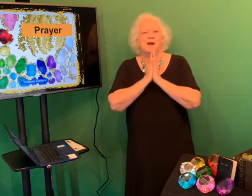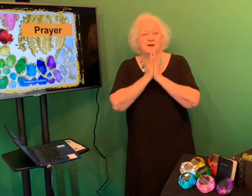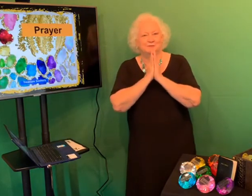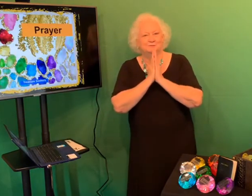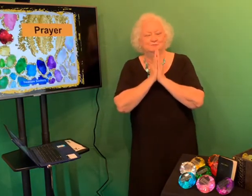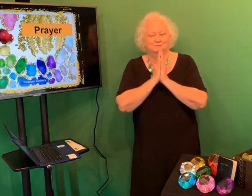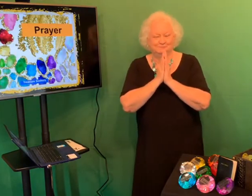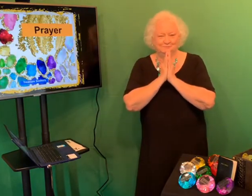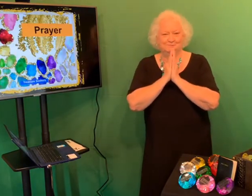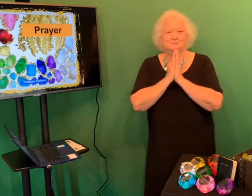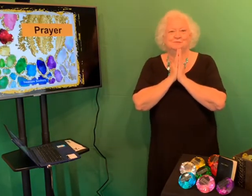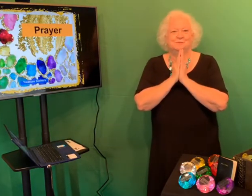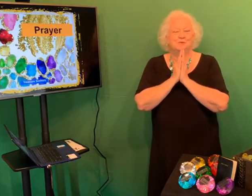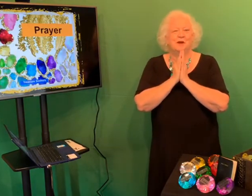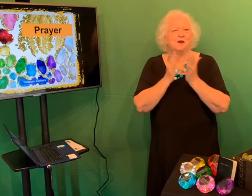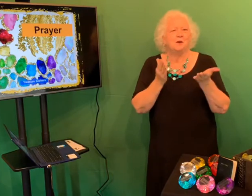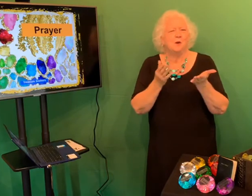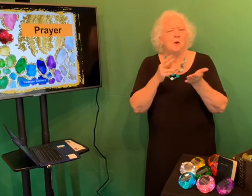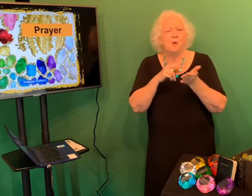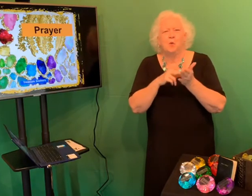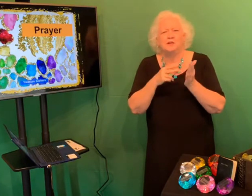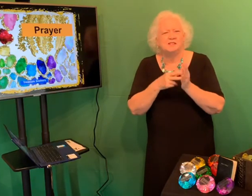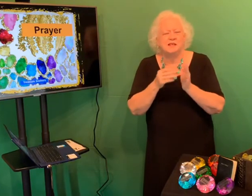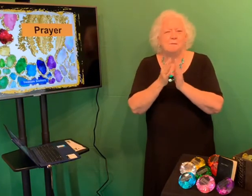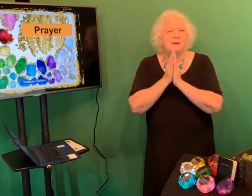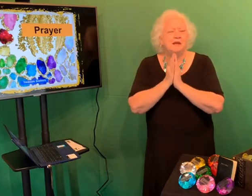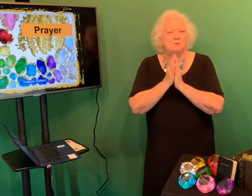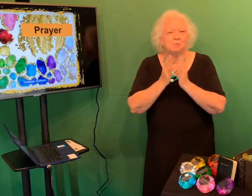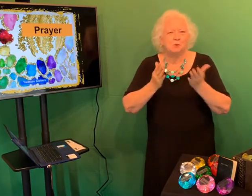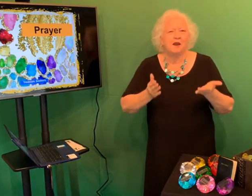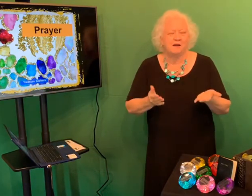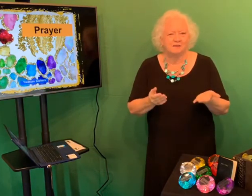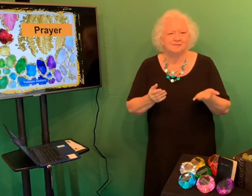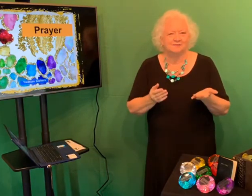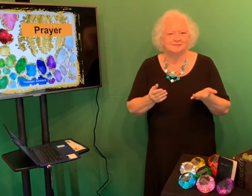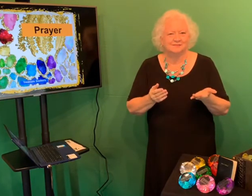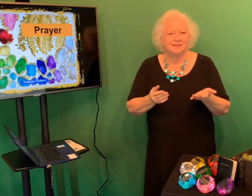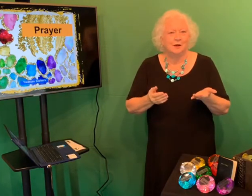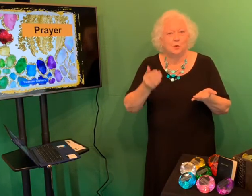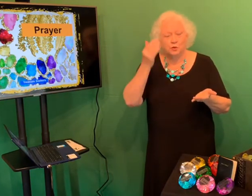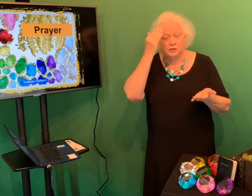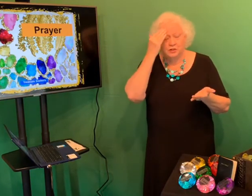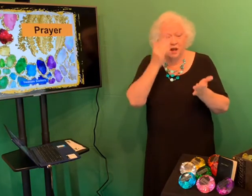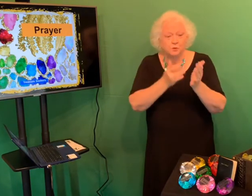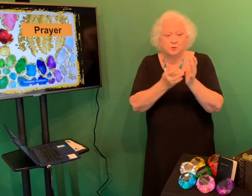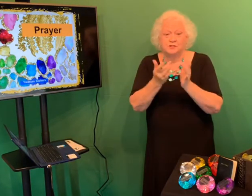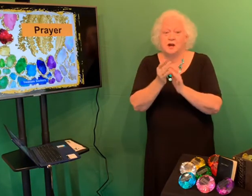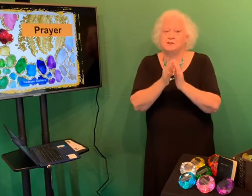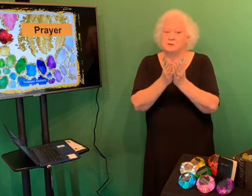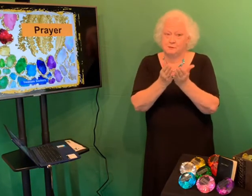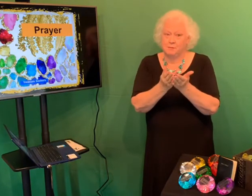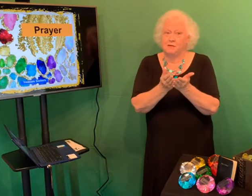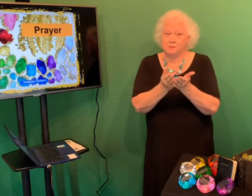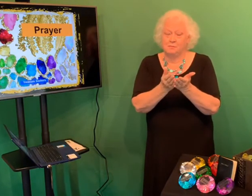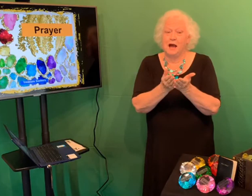Prayer. Prayer. What does that mean, prayer? Well, you know, when we talked about the